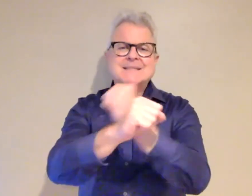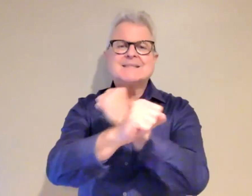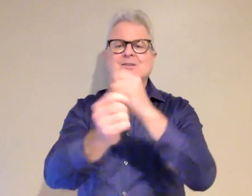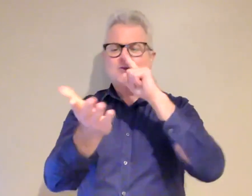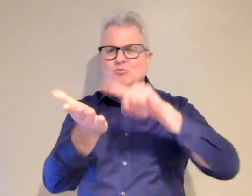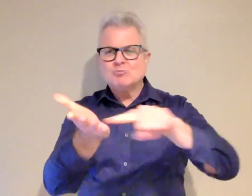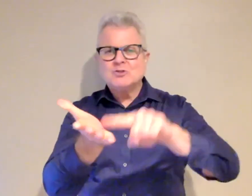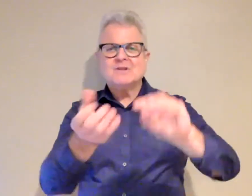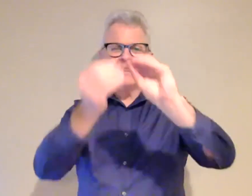that.